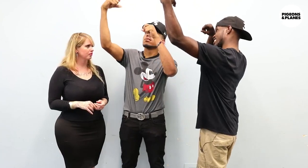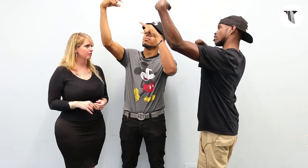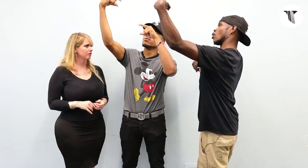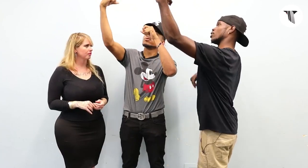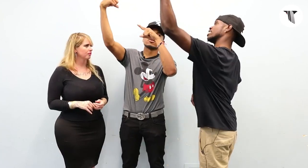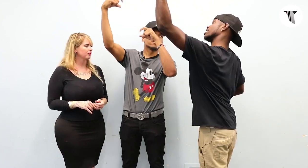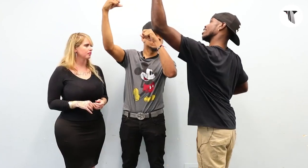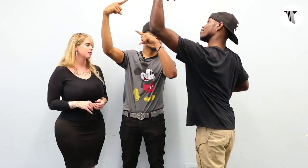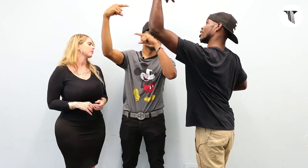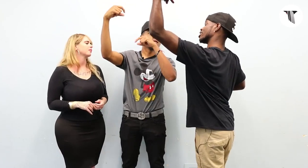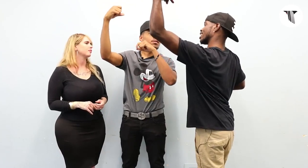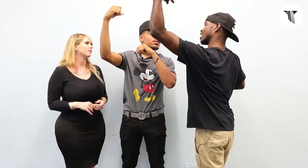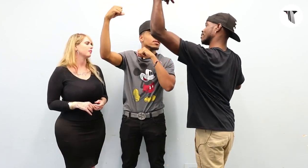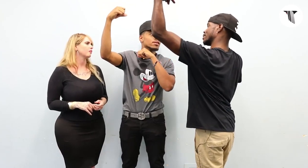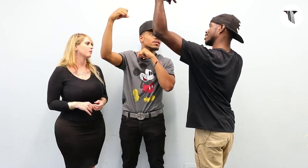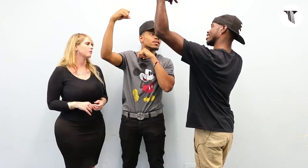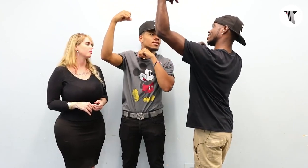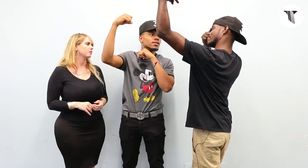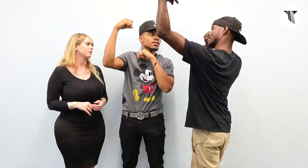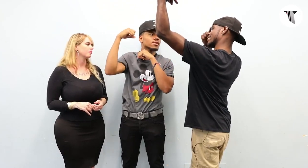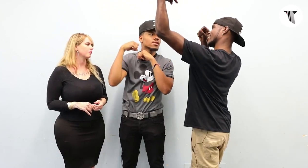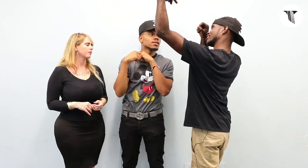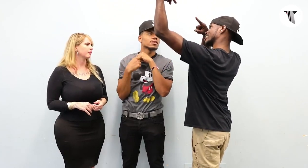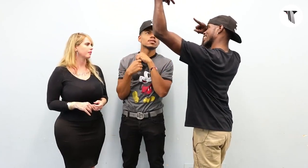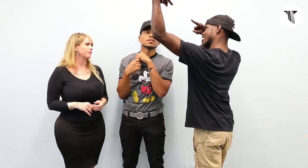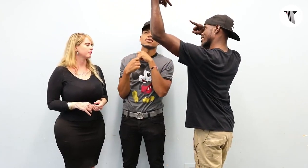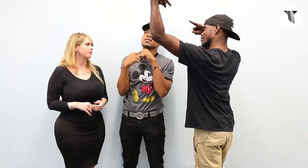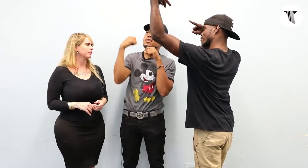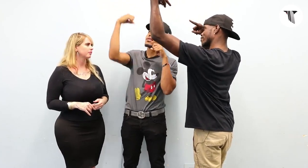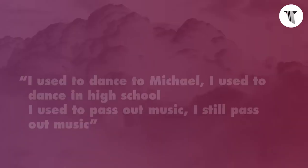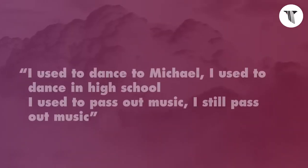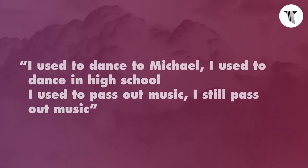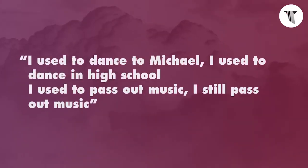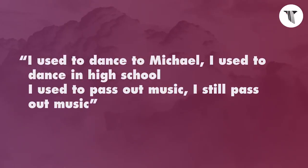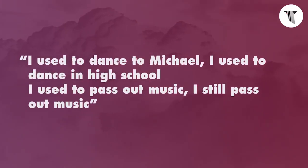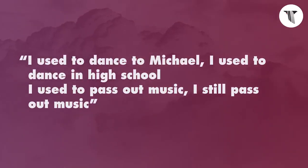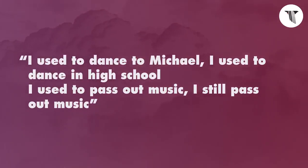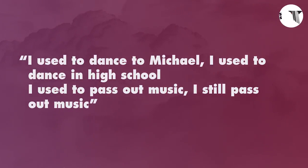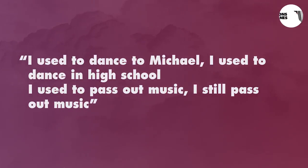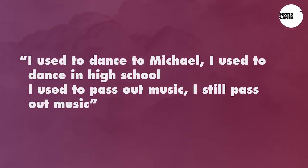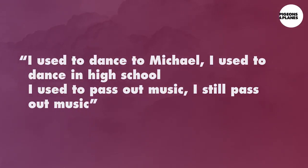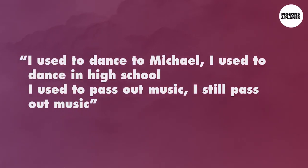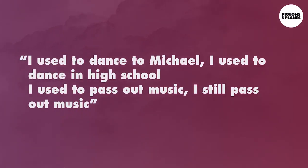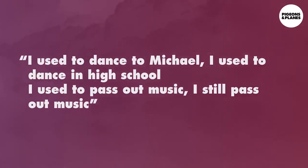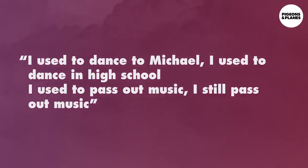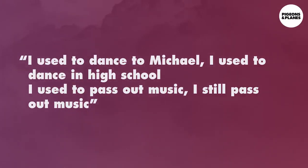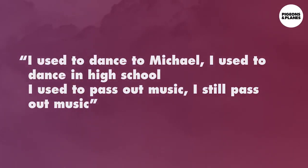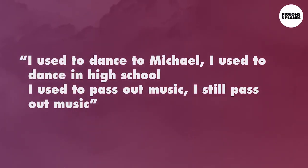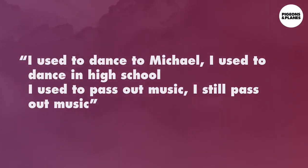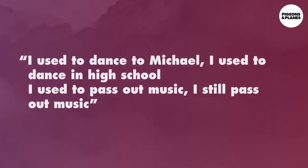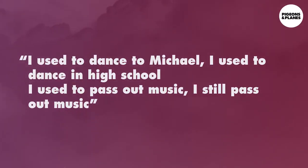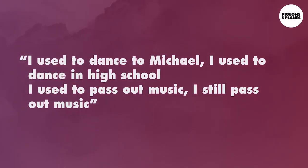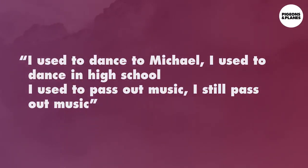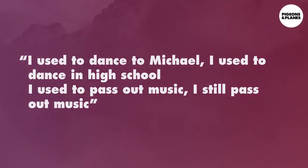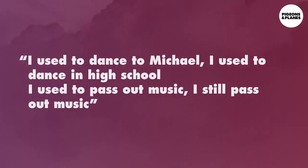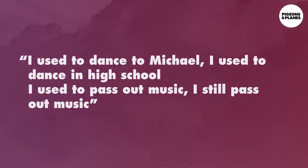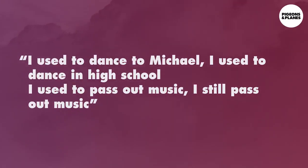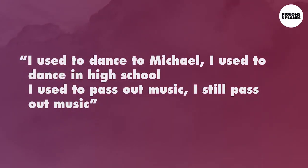So this is him understanding me, and this is me understanding him. I used to dance to Michael. I used to dance in high school. I used to pass out